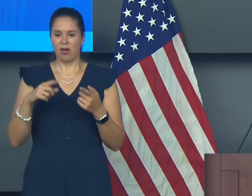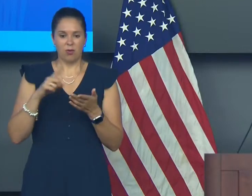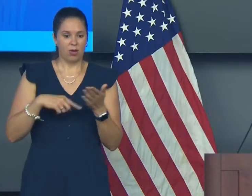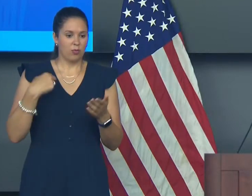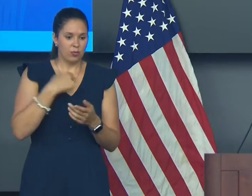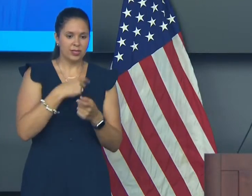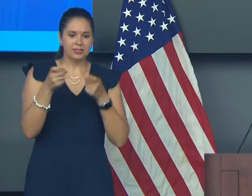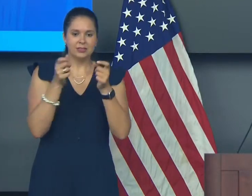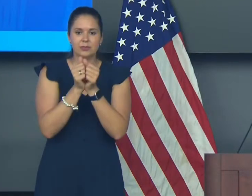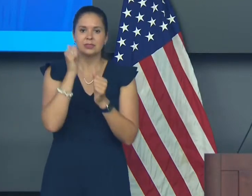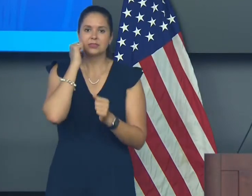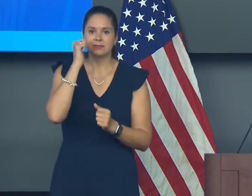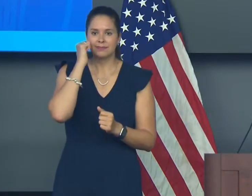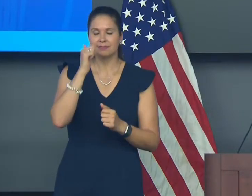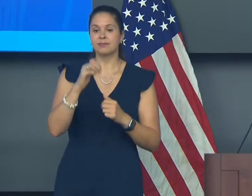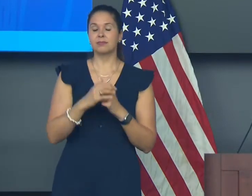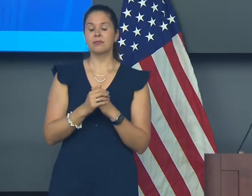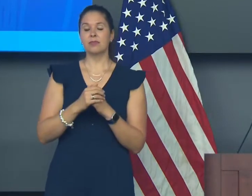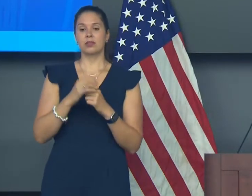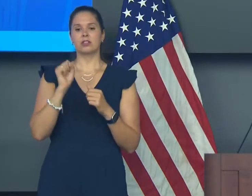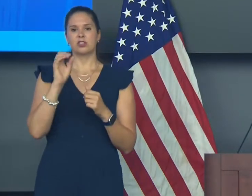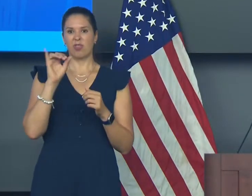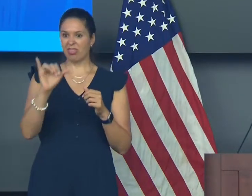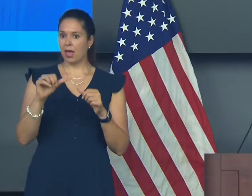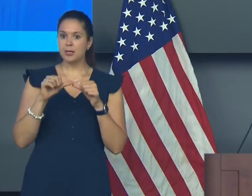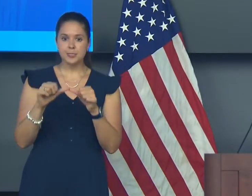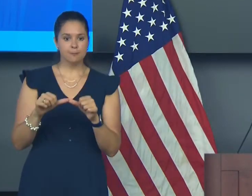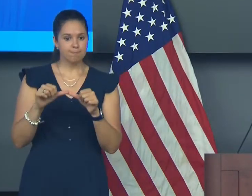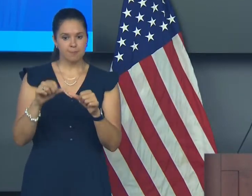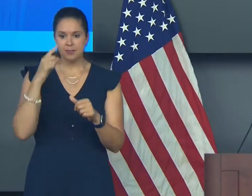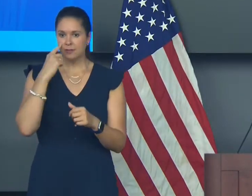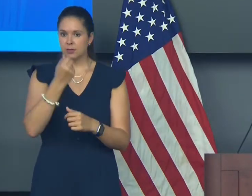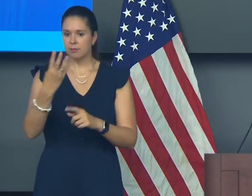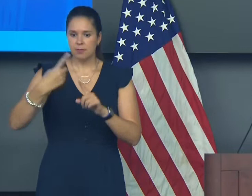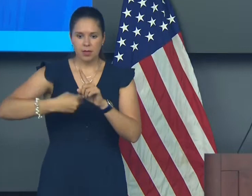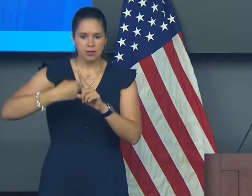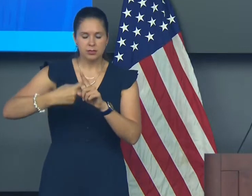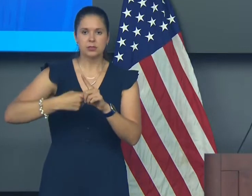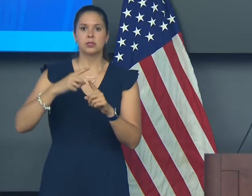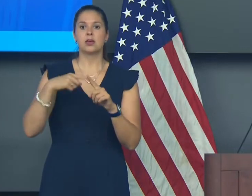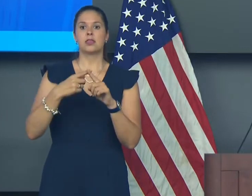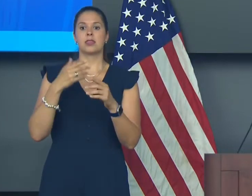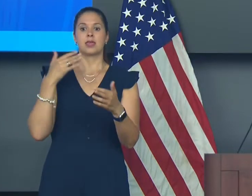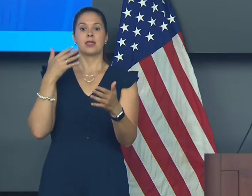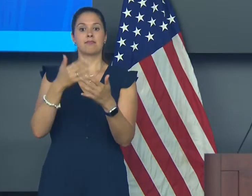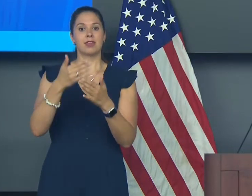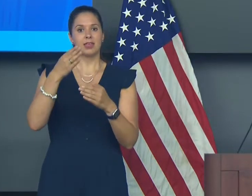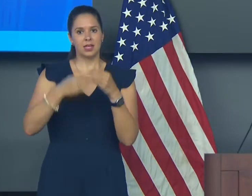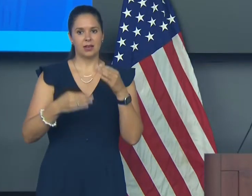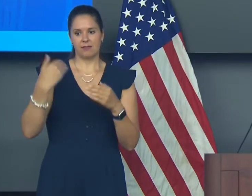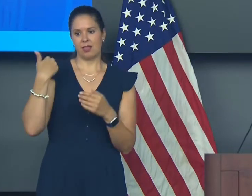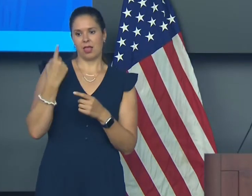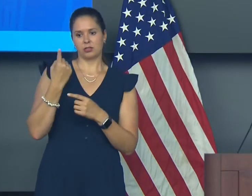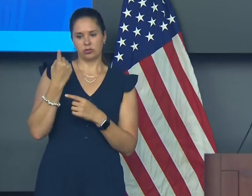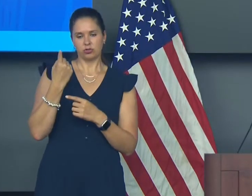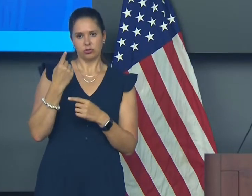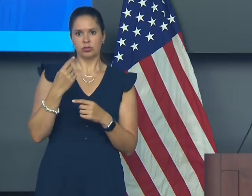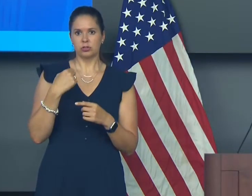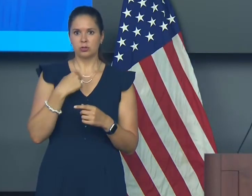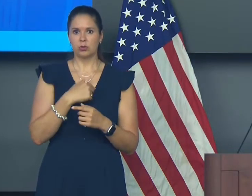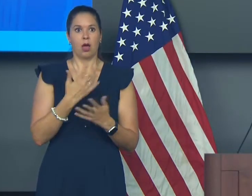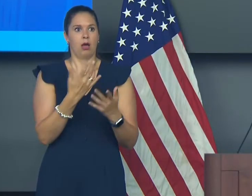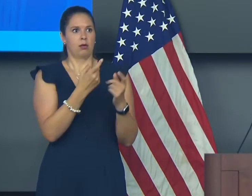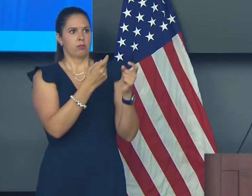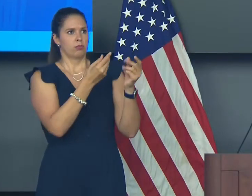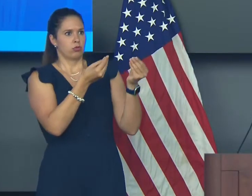with. And so this went on for months, and as we approached the end of the year, graciously, we